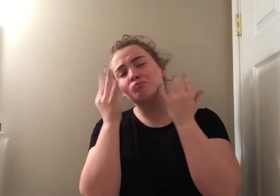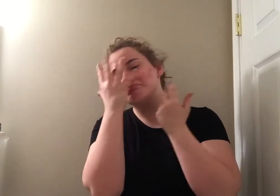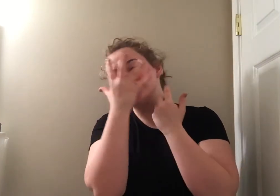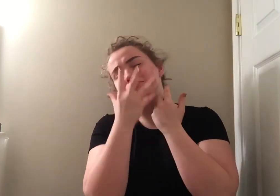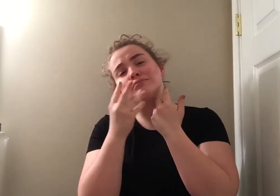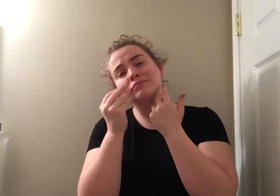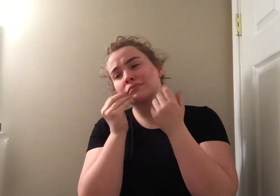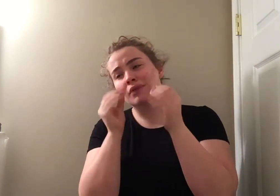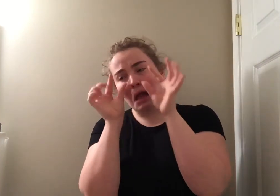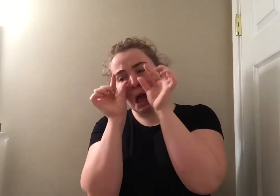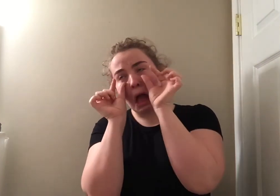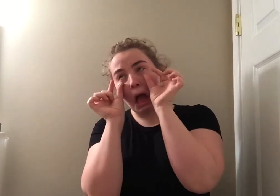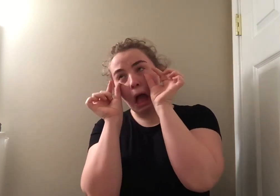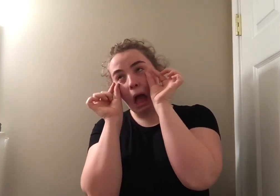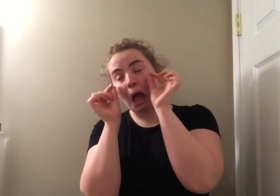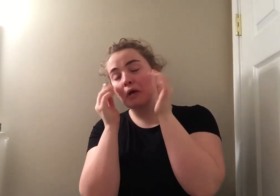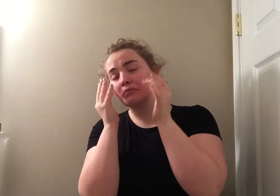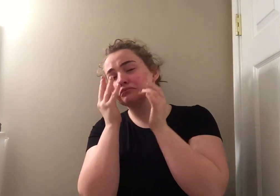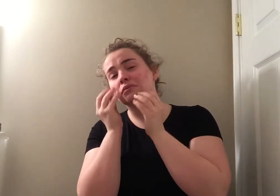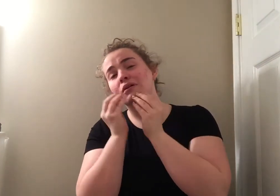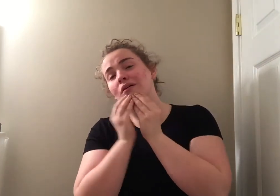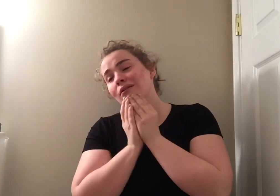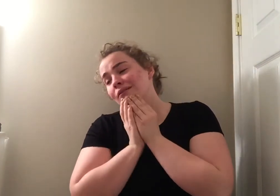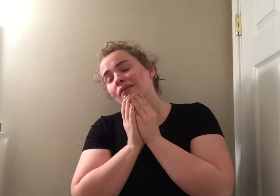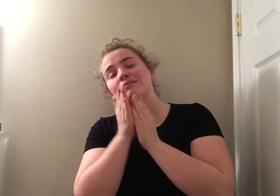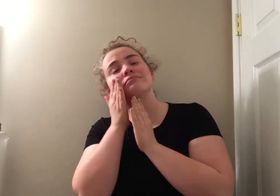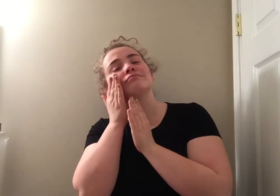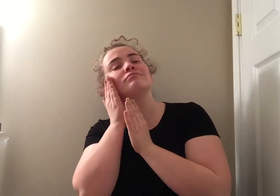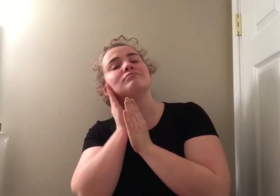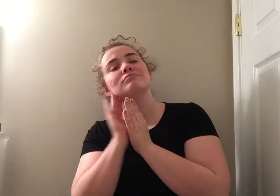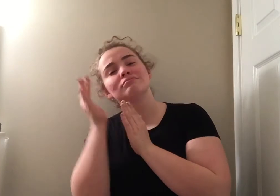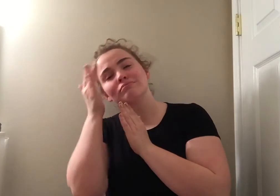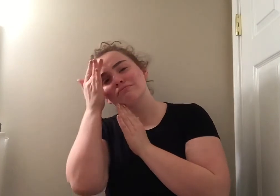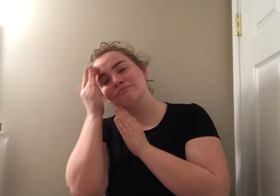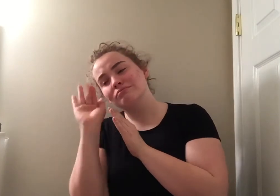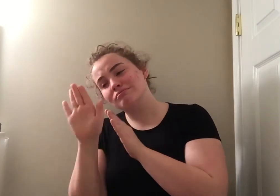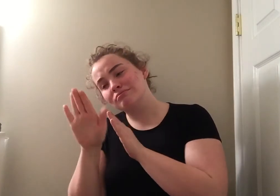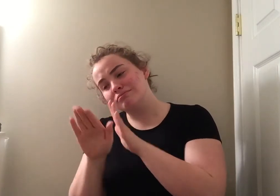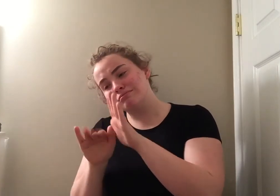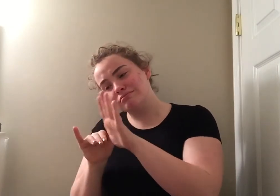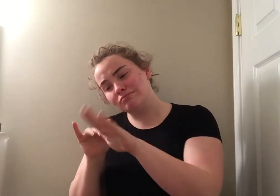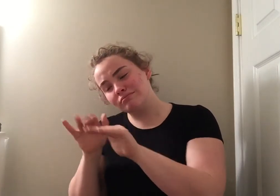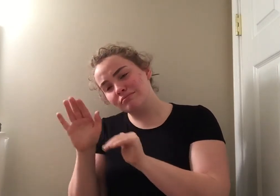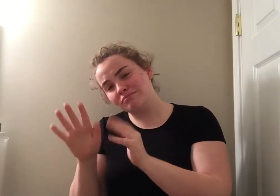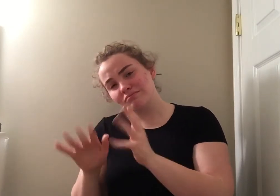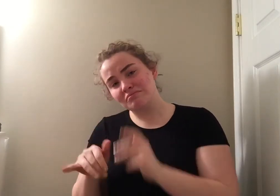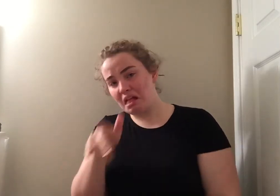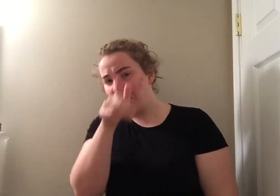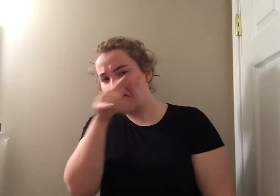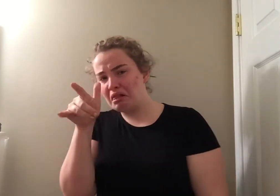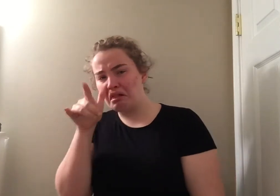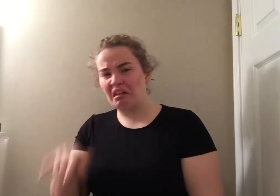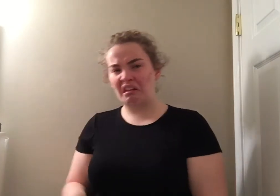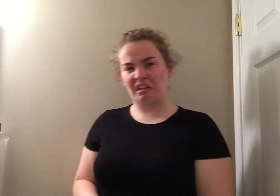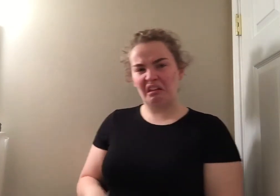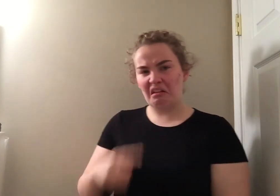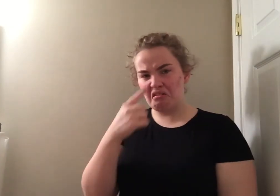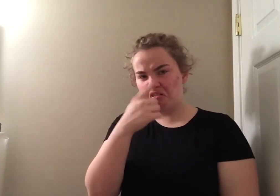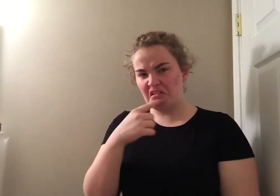they stroked his sweet white fur. Lily thought his wet pink nose was slimy. She thought